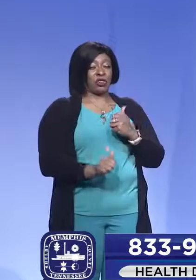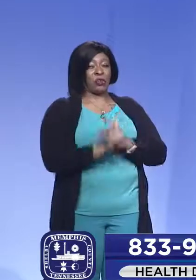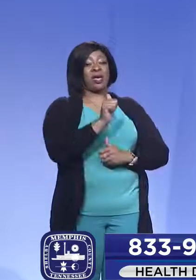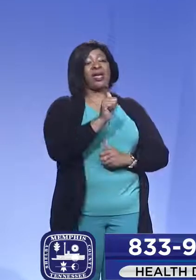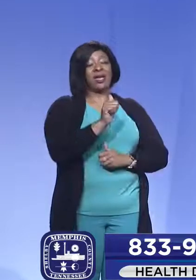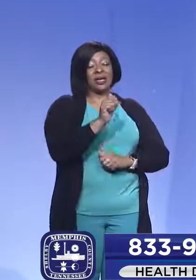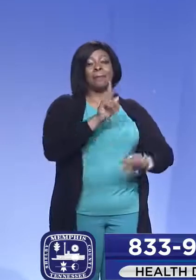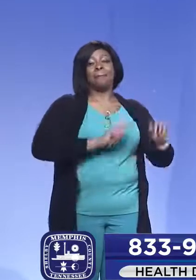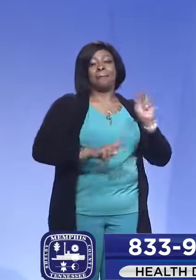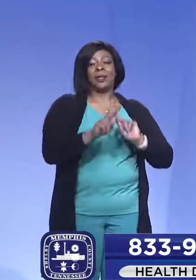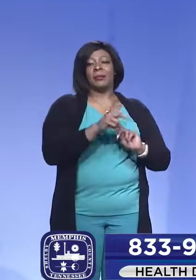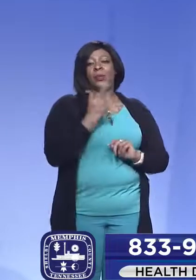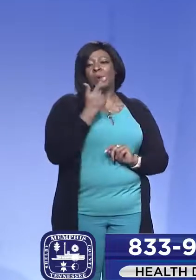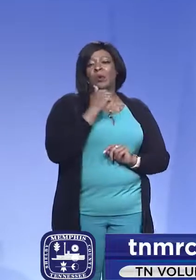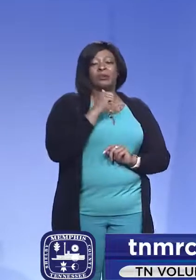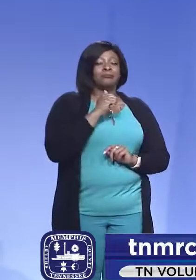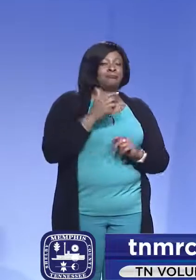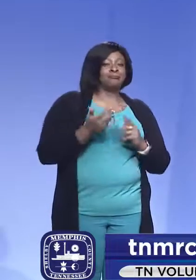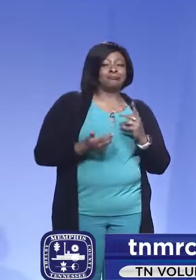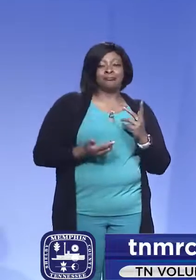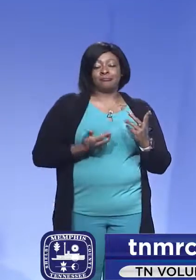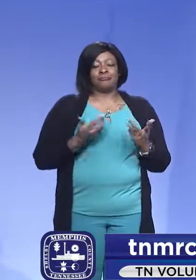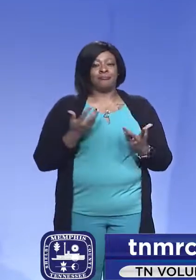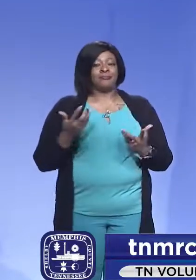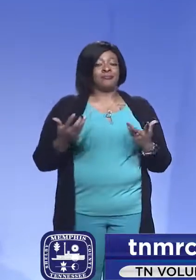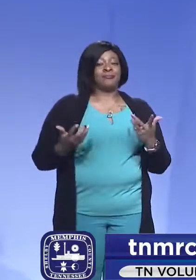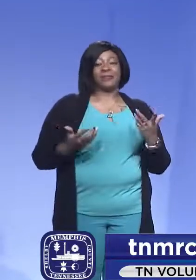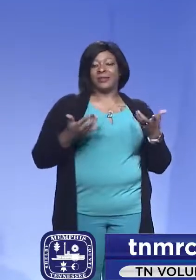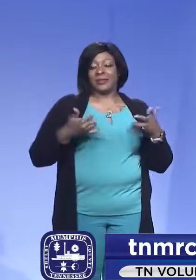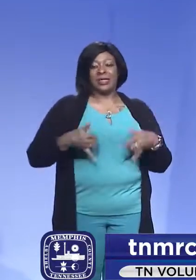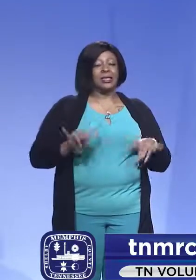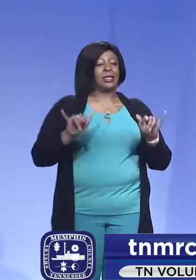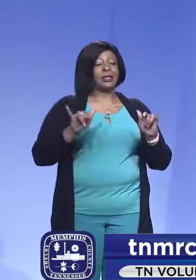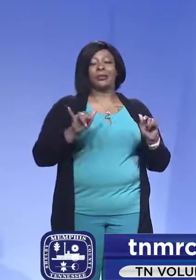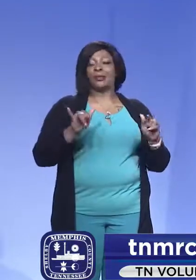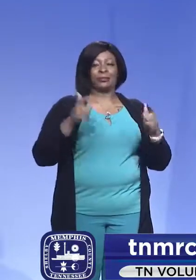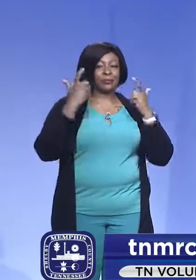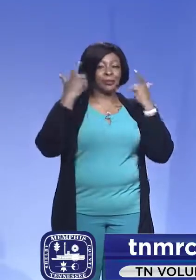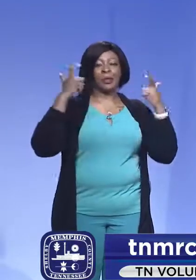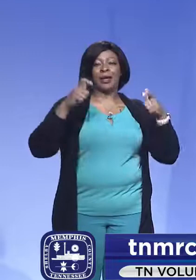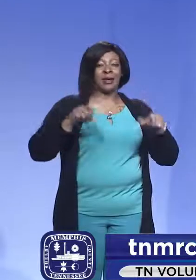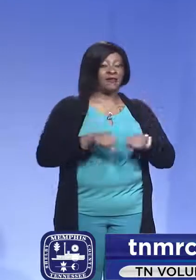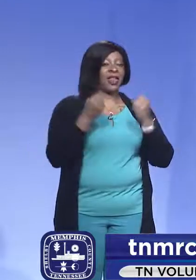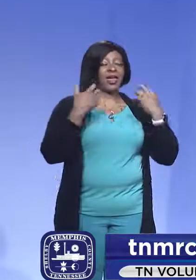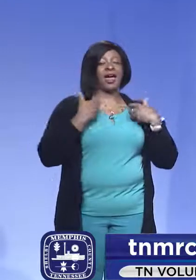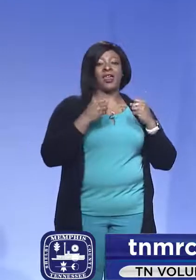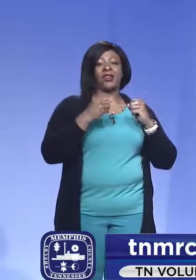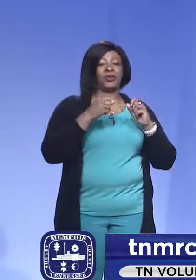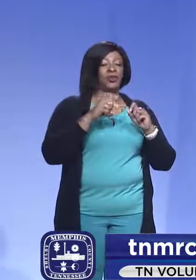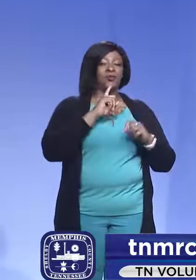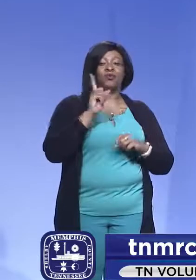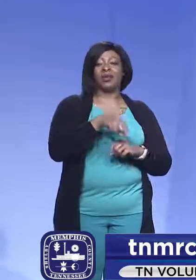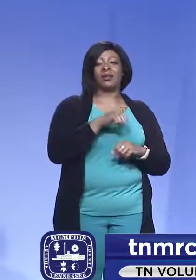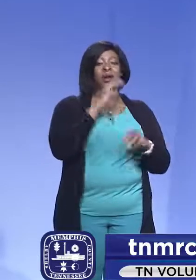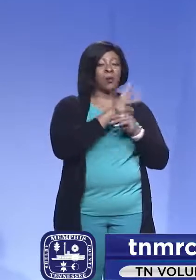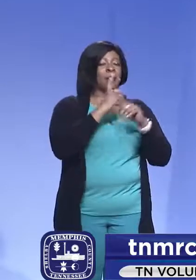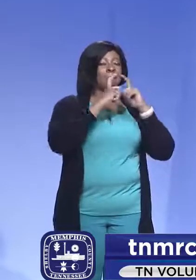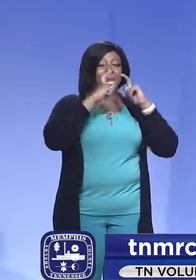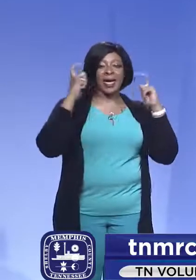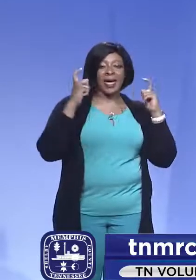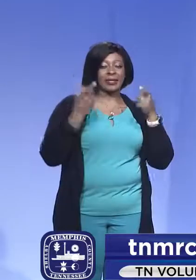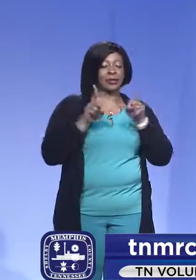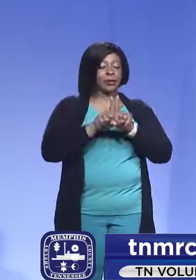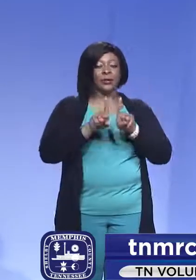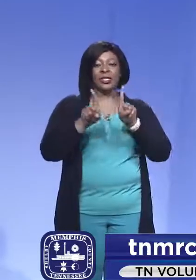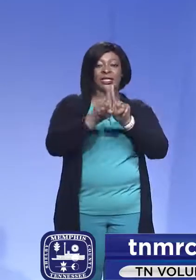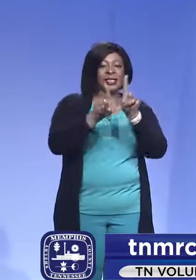is people are just grossly violating the health directive, no one wearing their masks, they're not socially